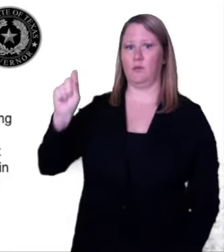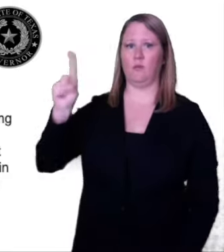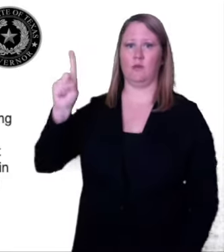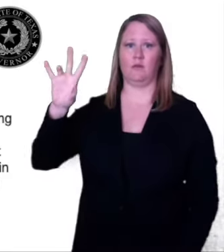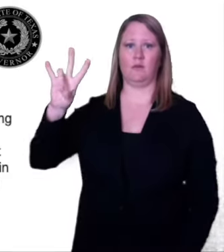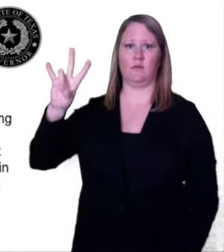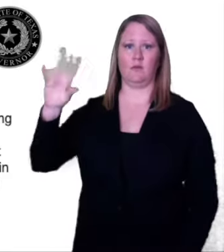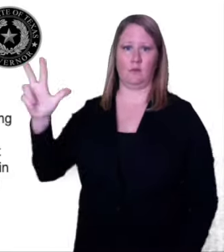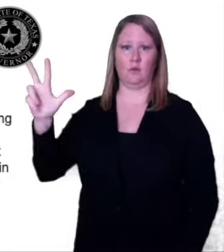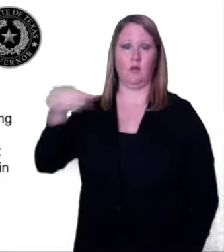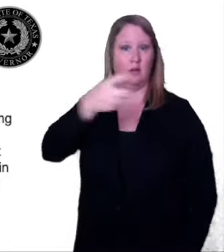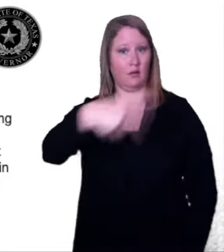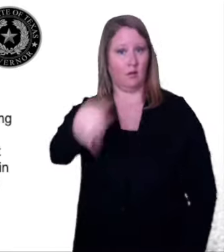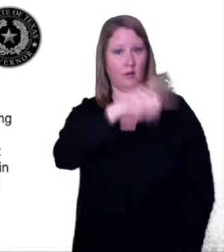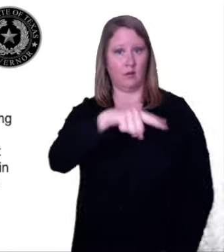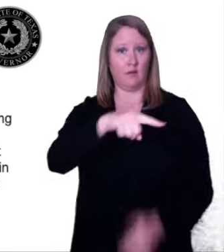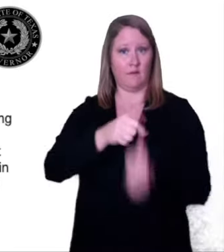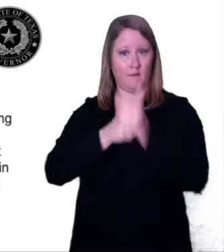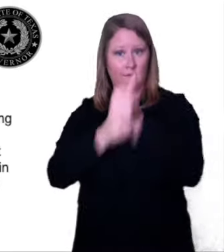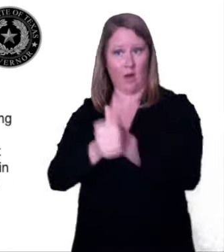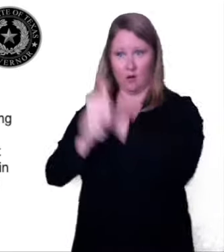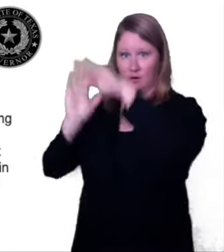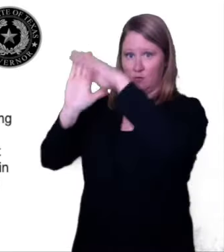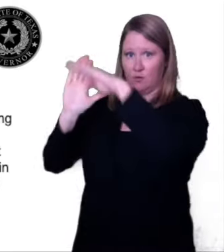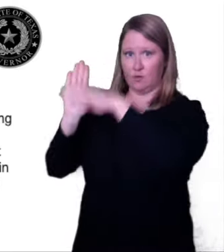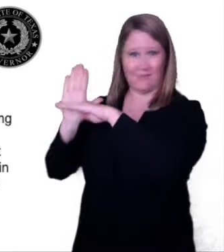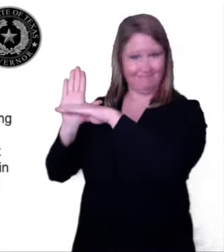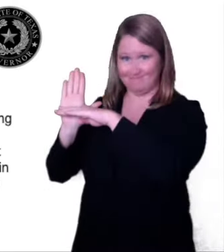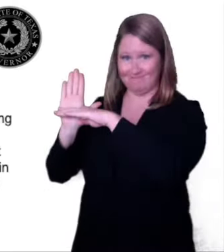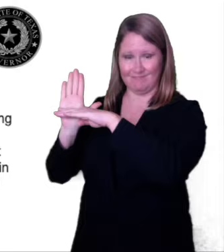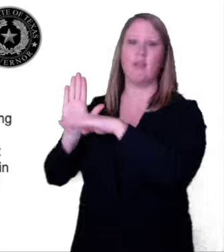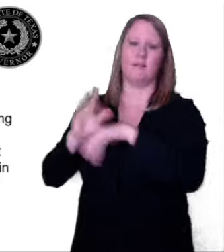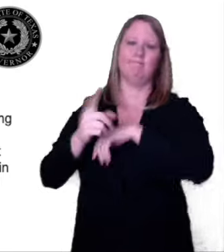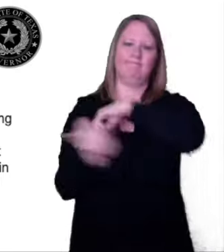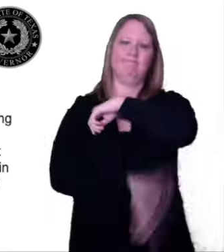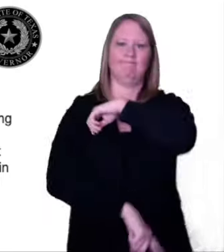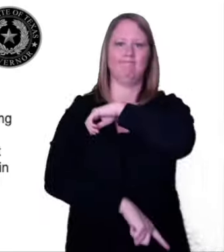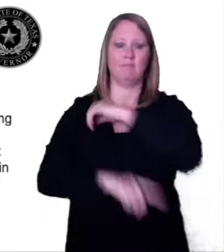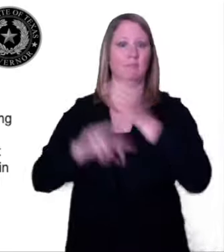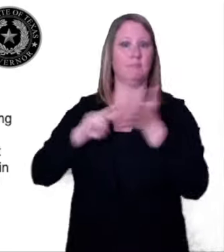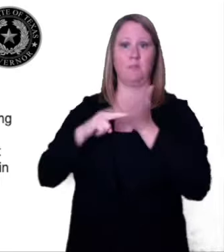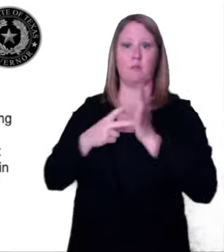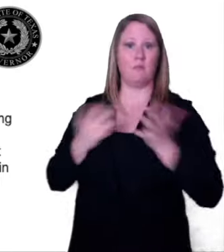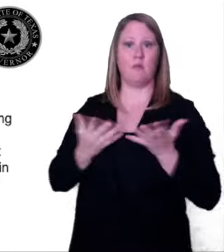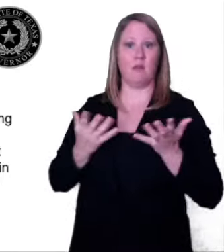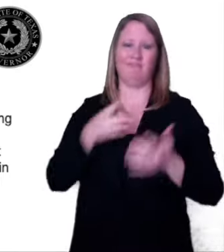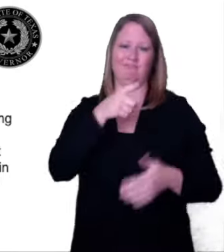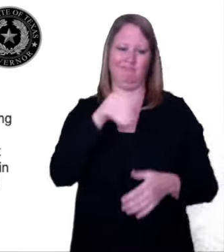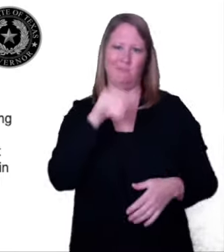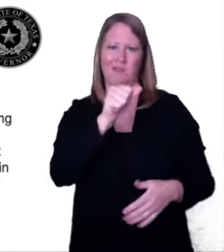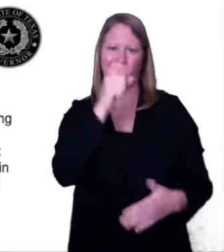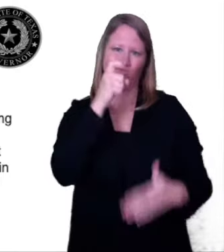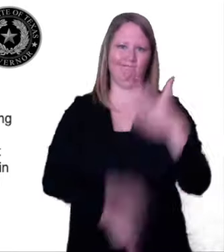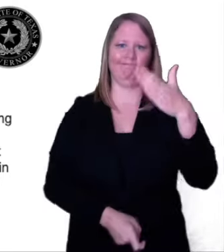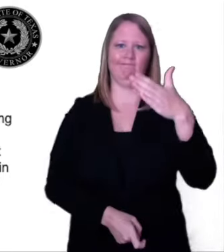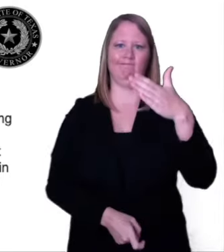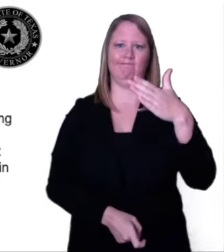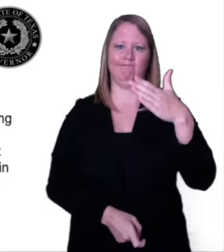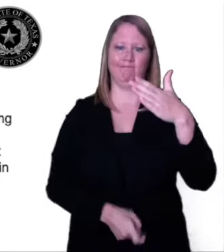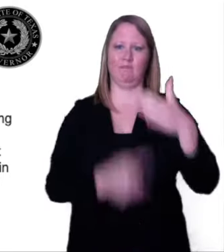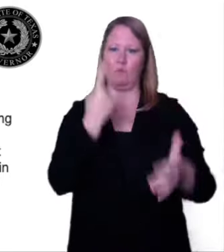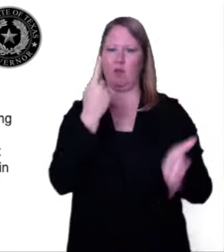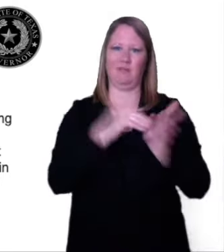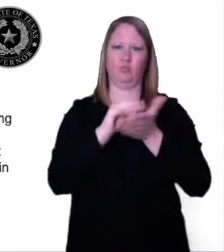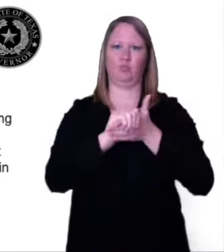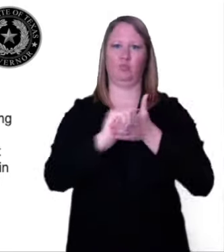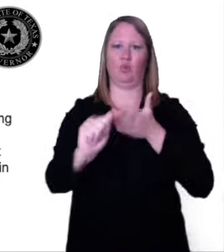418.173, failure to comply with any executive order issued during the COVID-19 disaster is an offense punishable